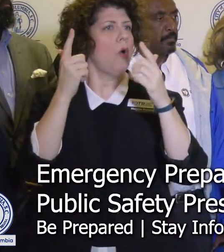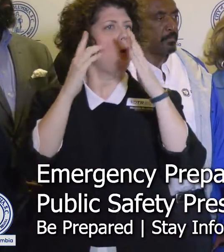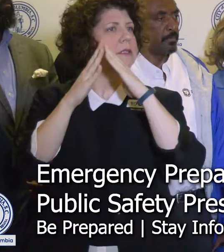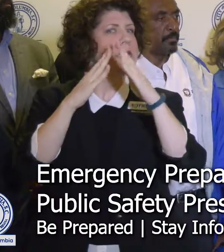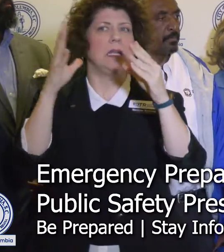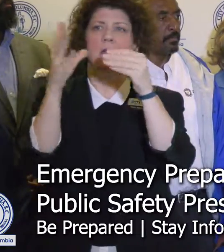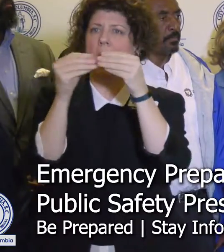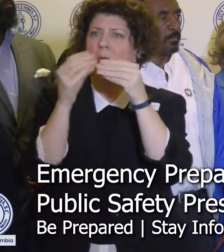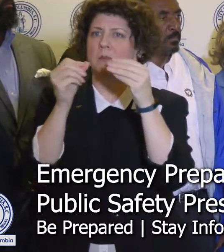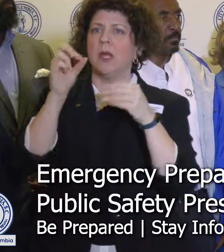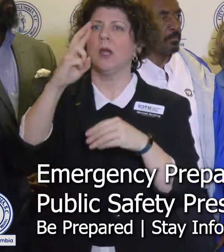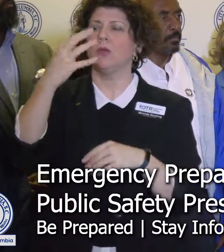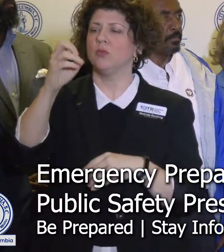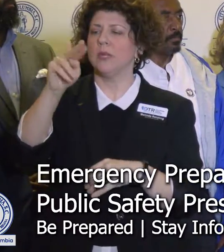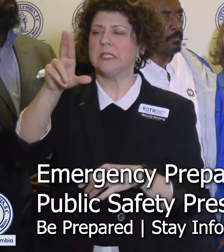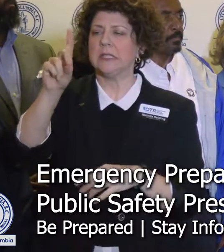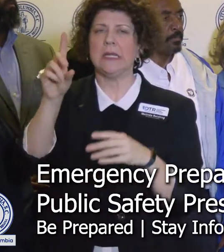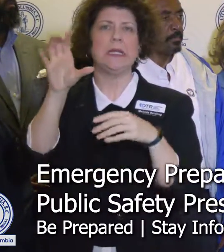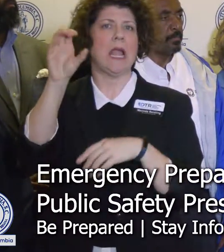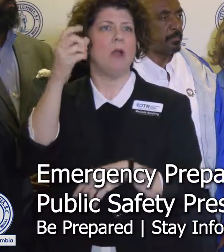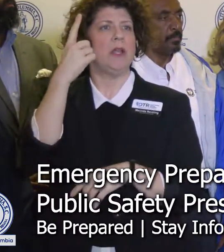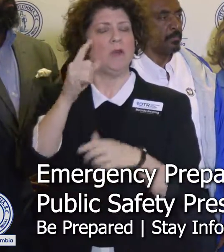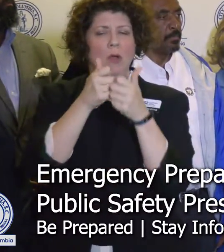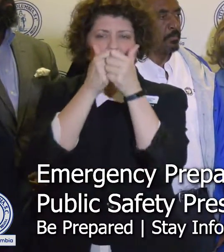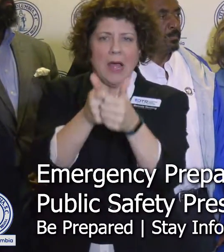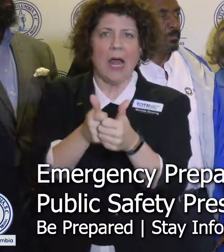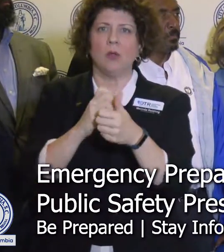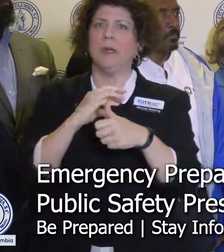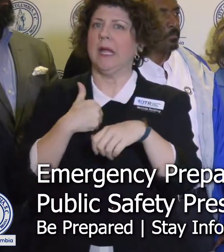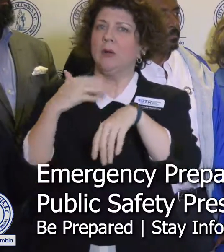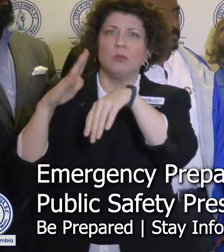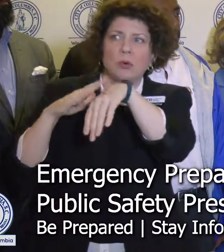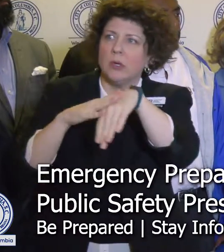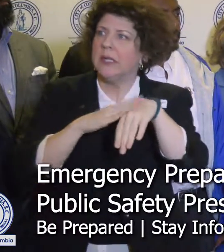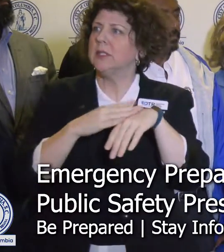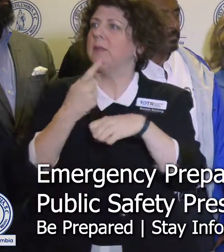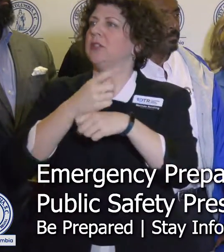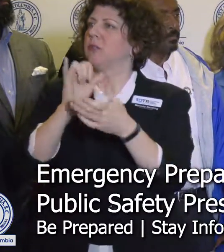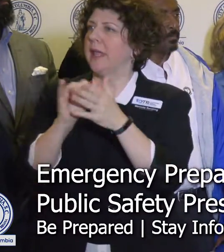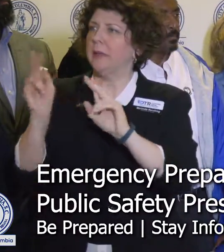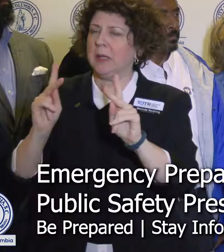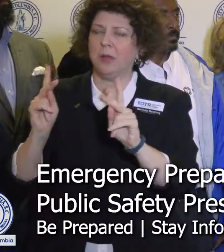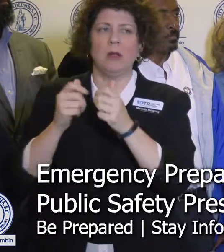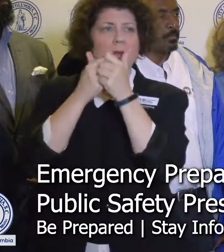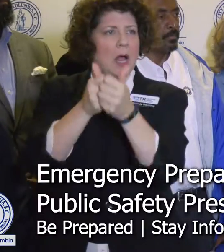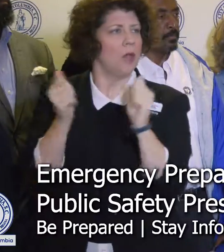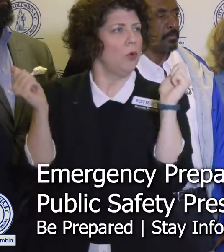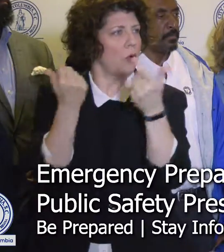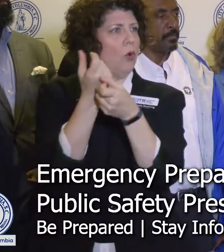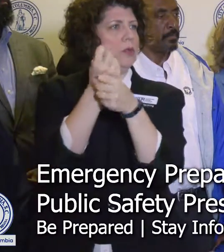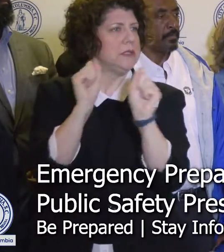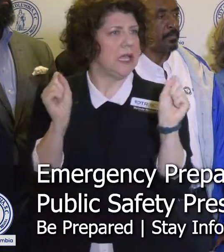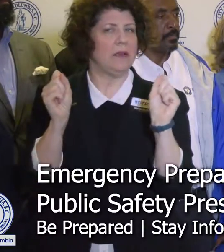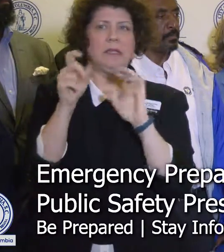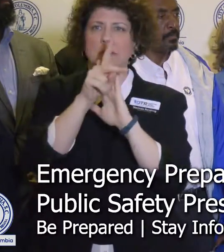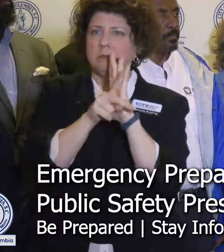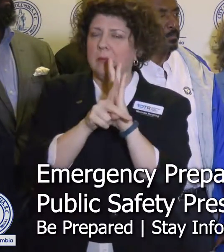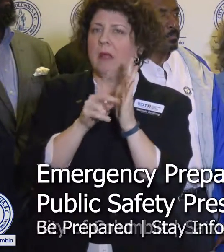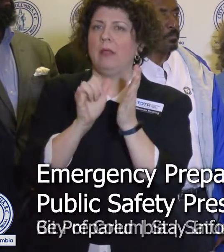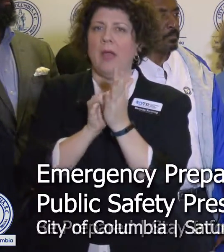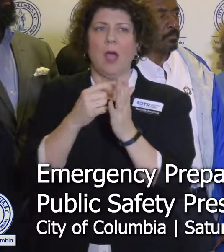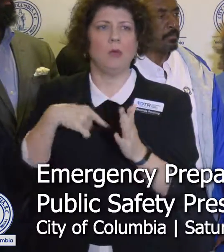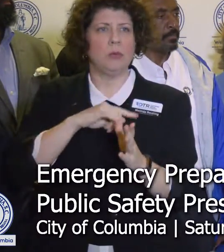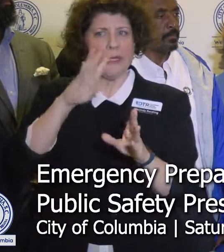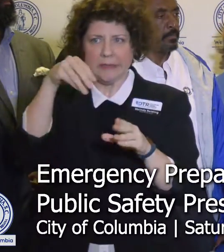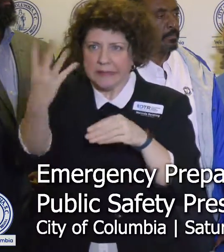Richland County for adhering to the warnings, for making sure that they are following all the safety protocol that we've continued to